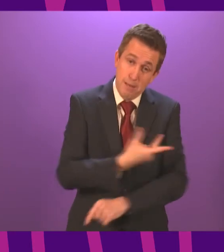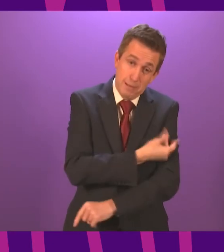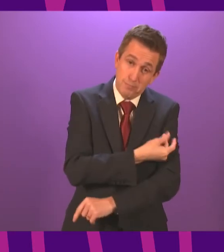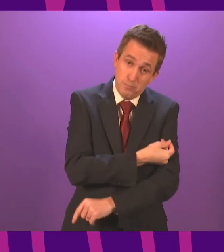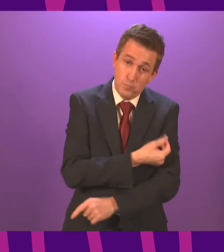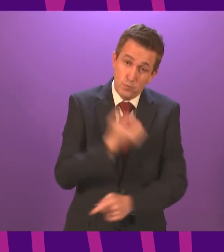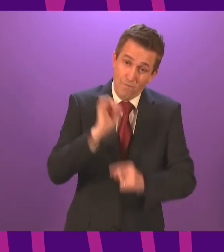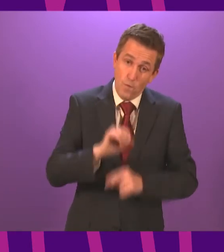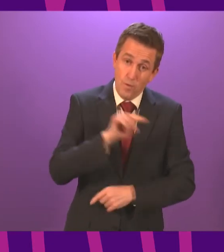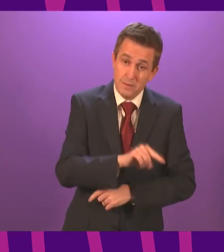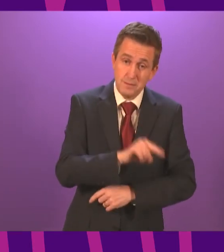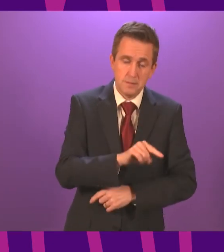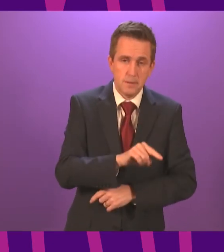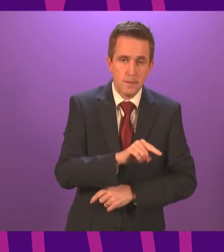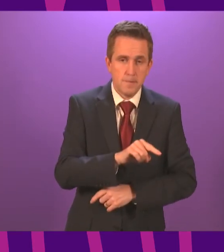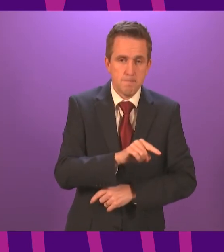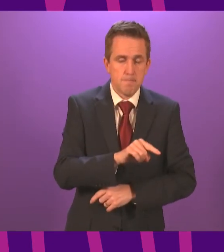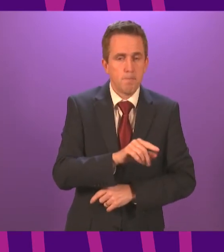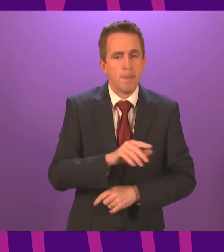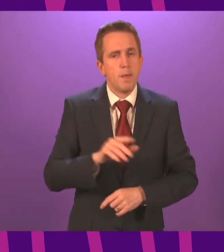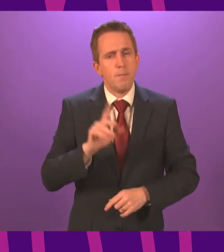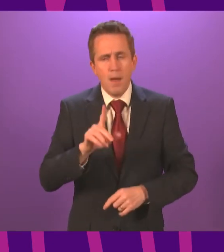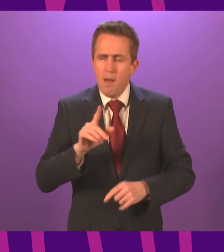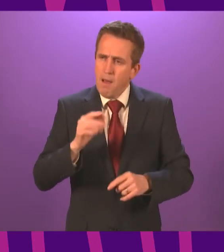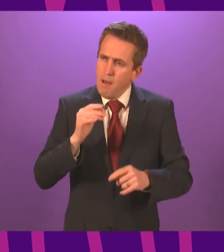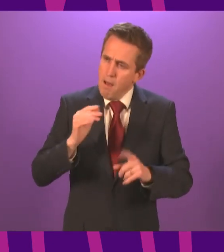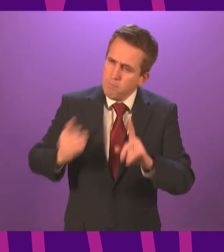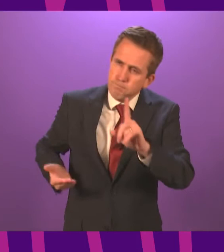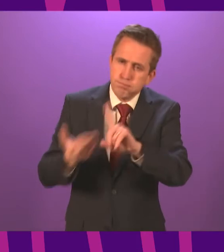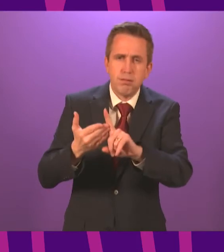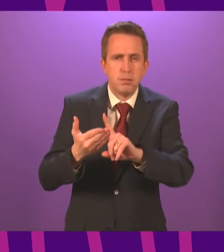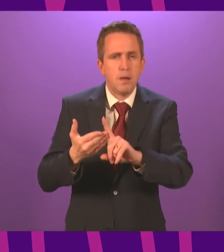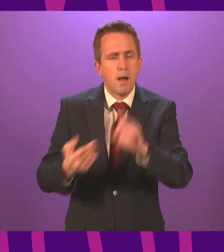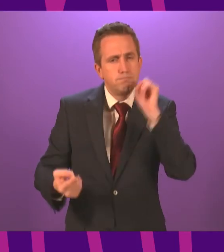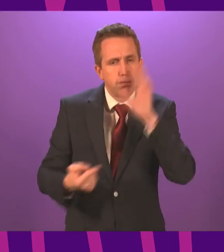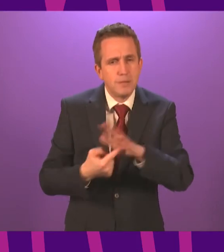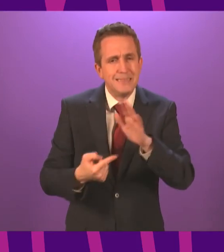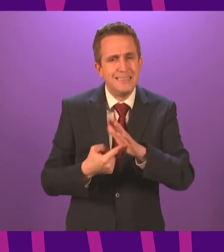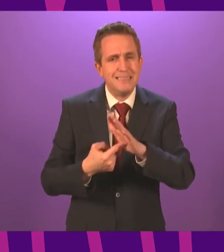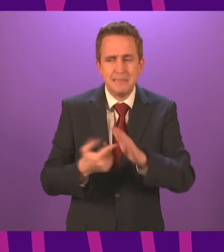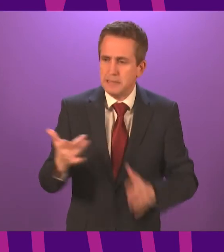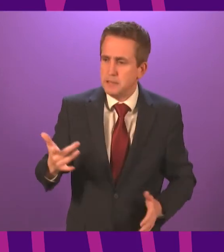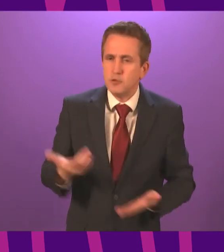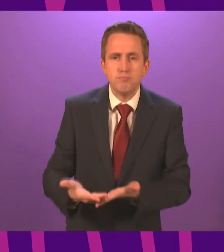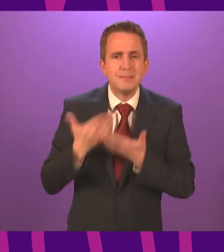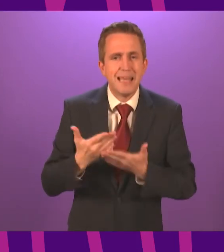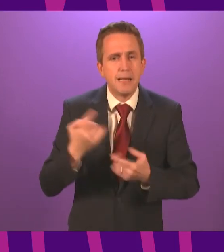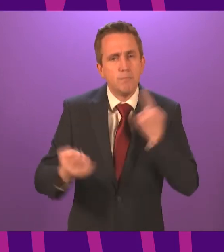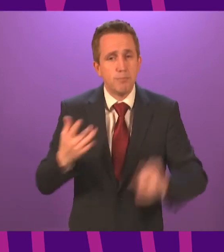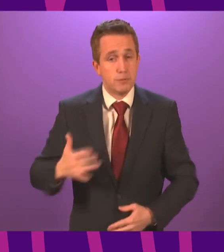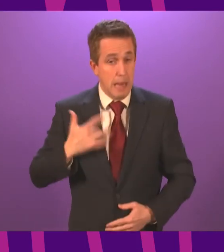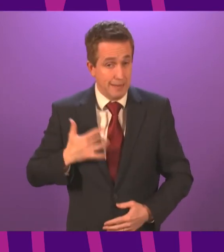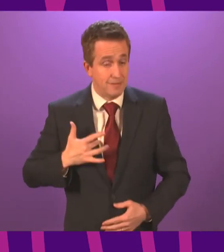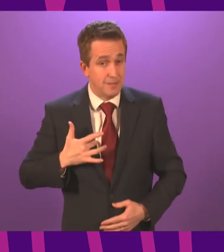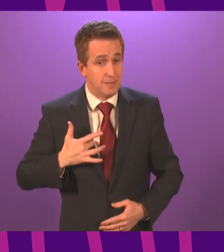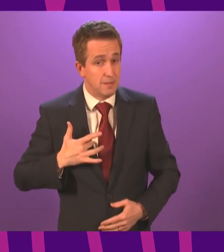bottom line is protecting lives is the absolute priority for all legislators and